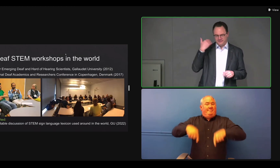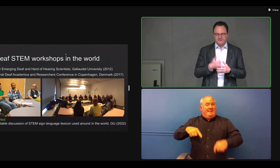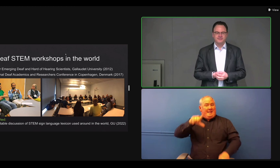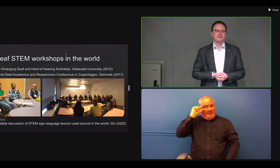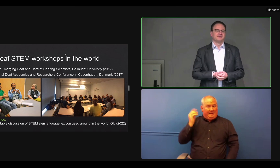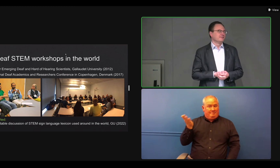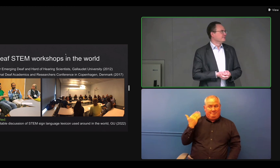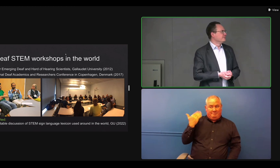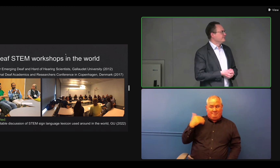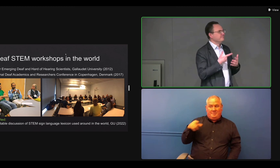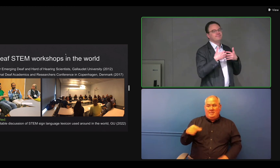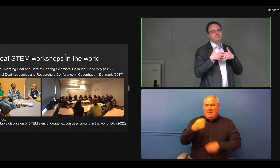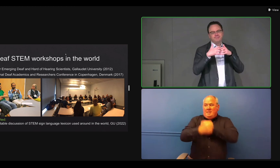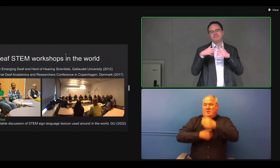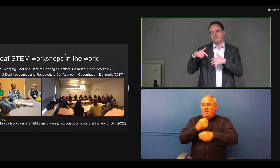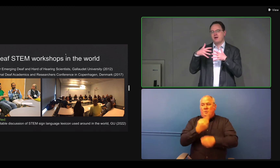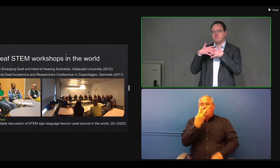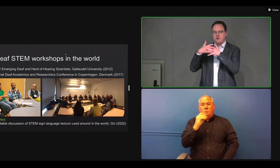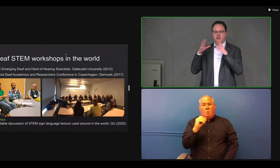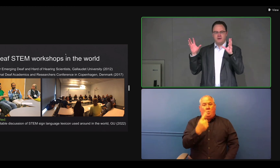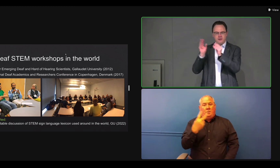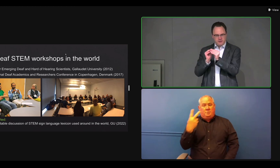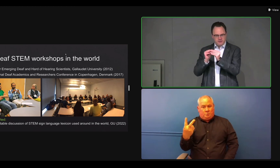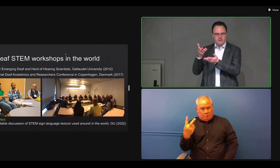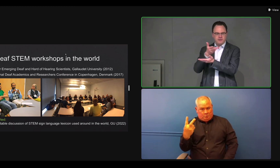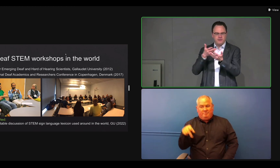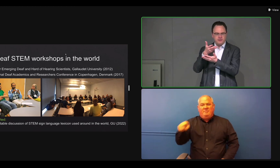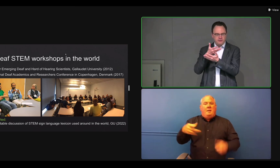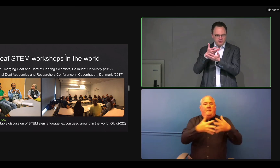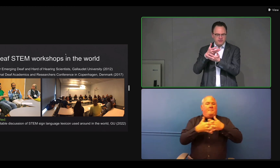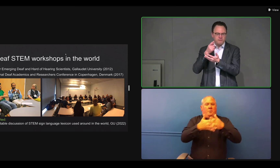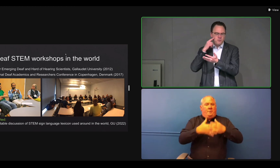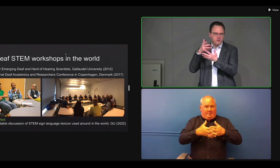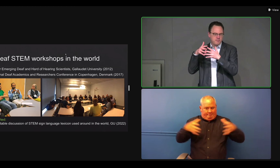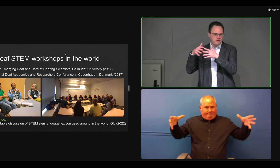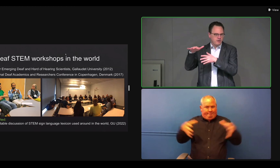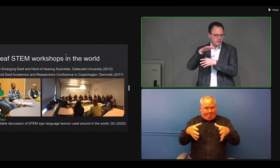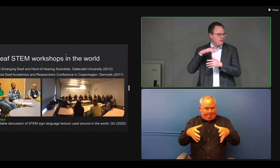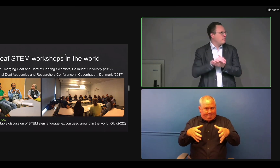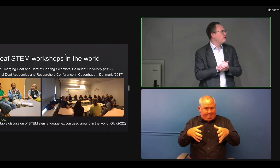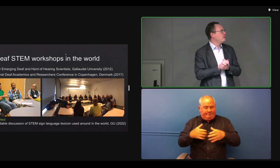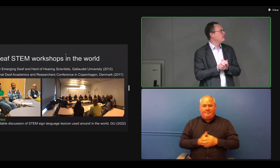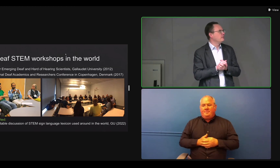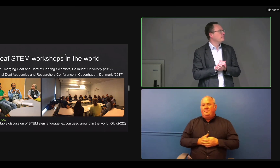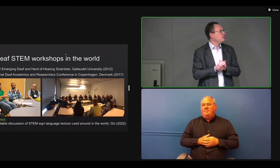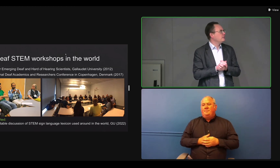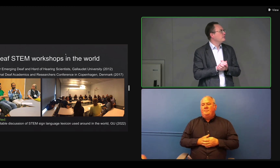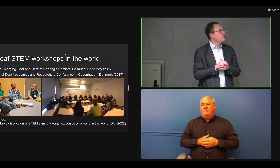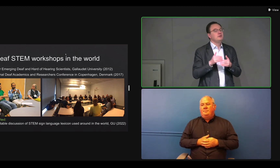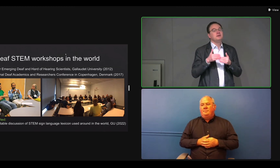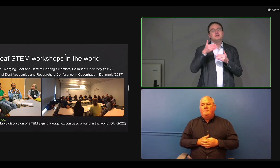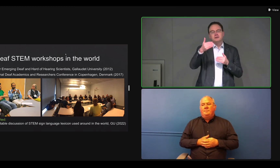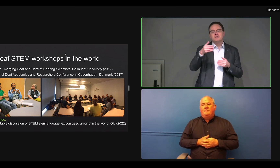Of course, at Gallaudet, we've had these discussions as well. In 2012, there was a conference here in the US to focus specifically